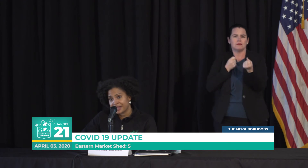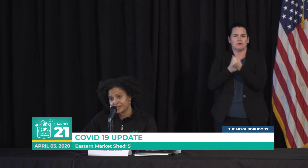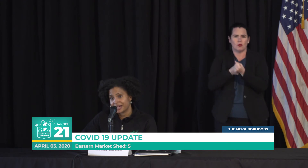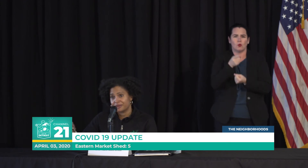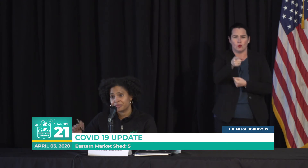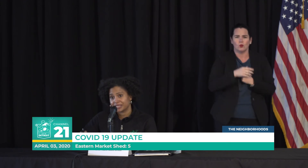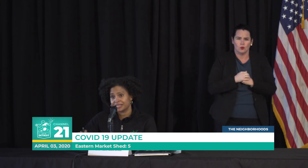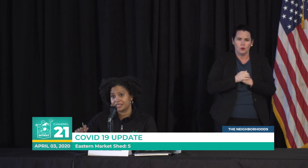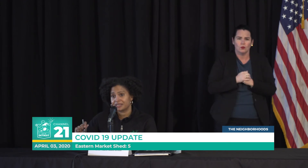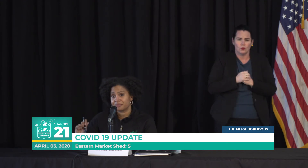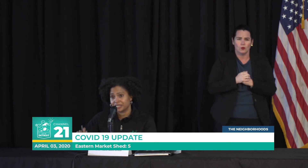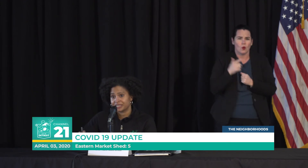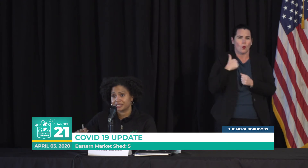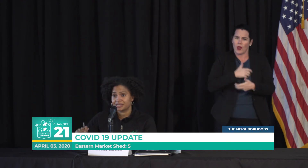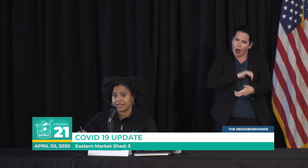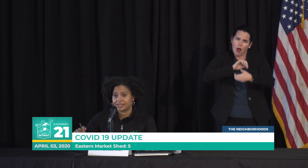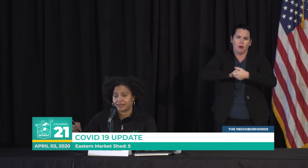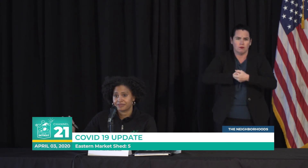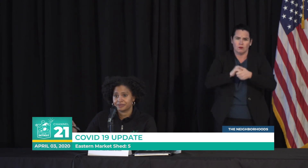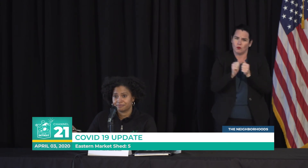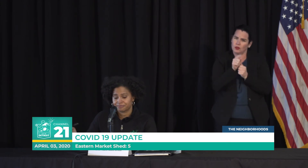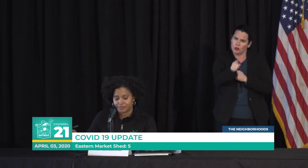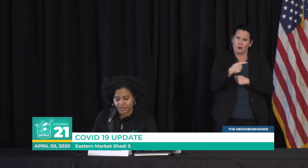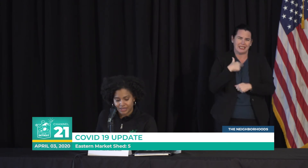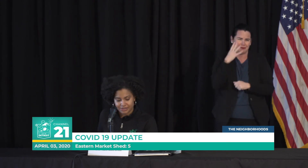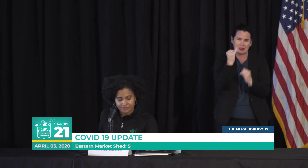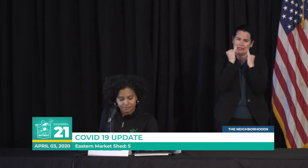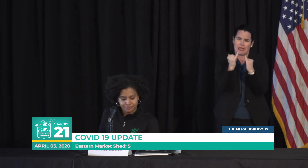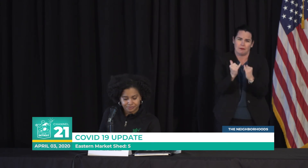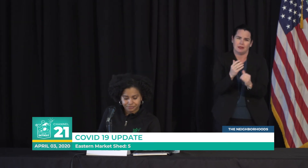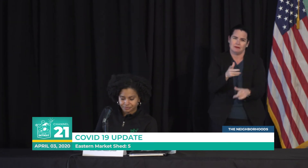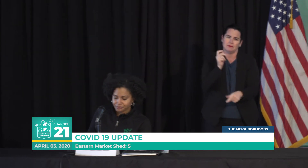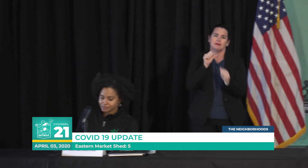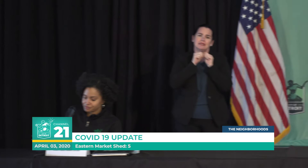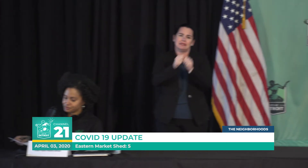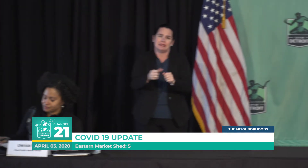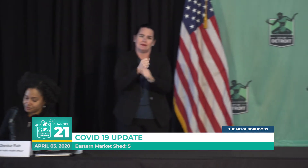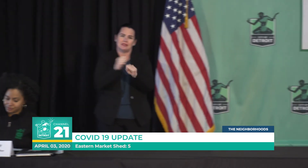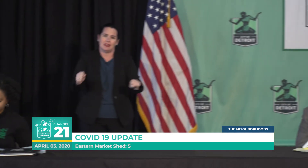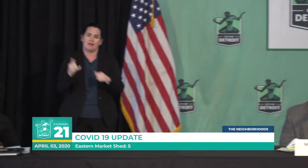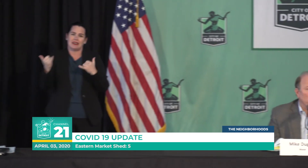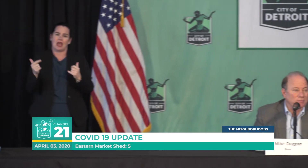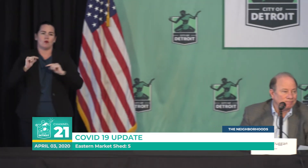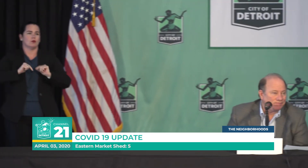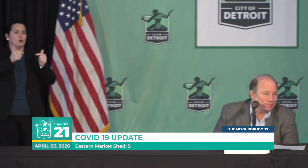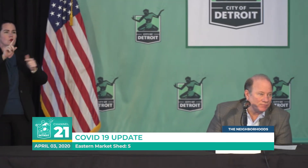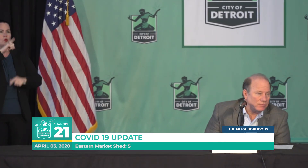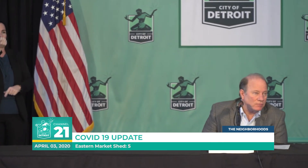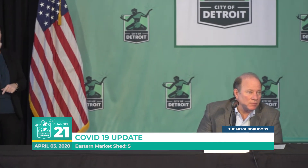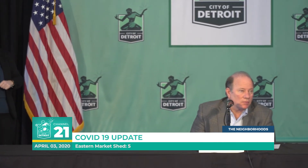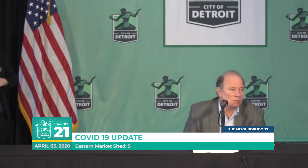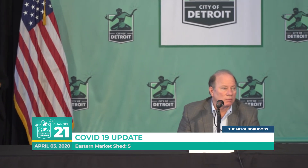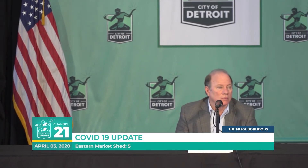this together, and please, please stay safe. Thanks. With that, we'll take any questions. Yes, sir.